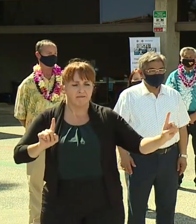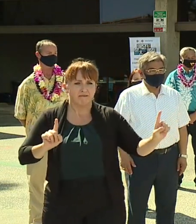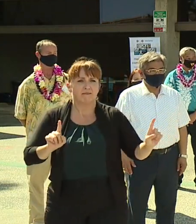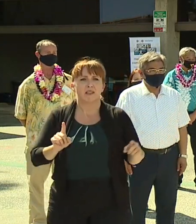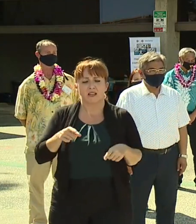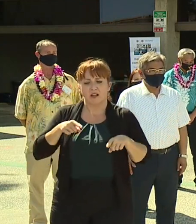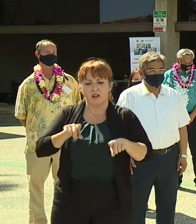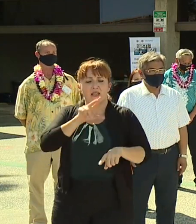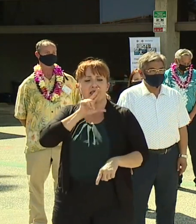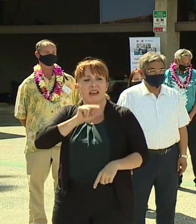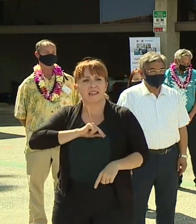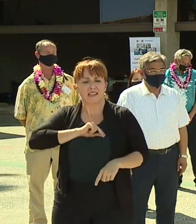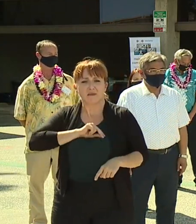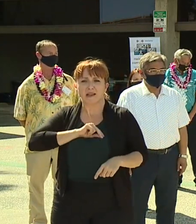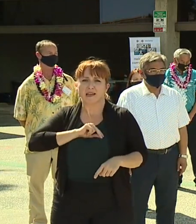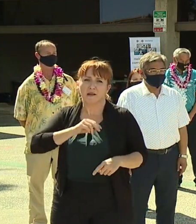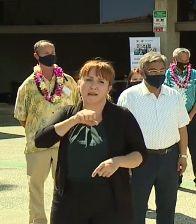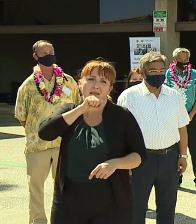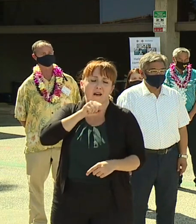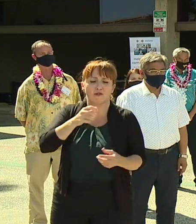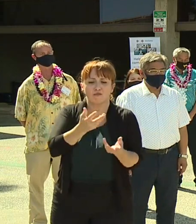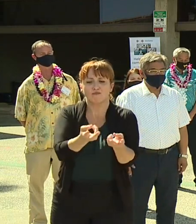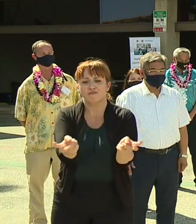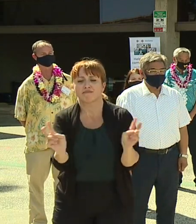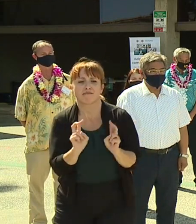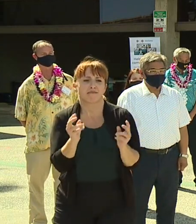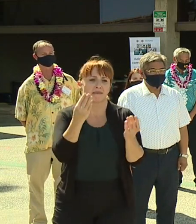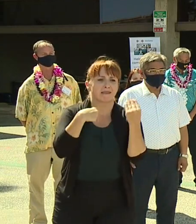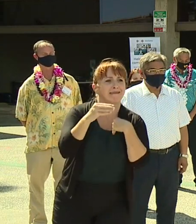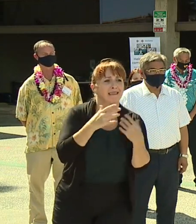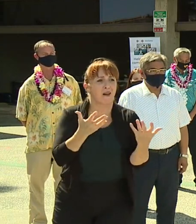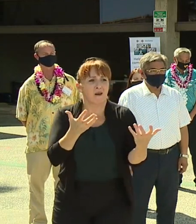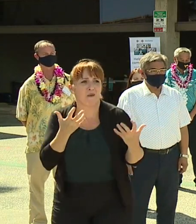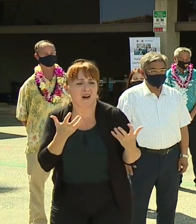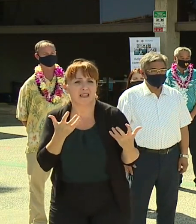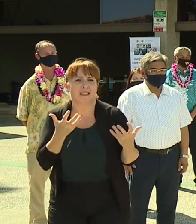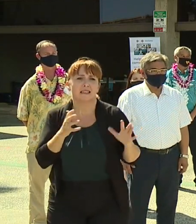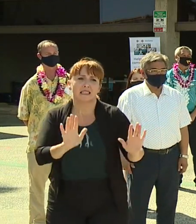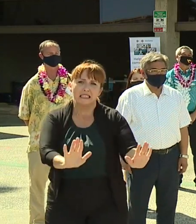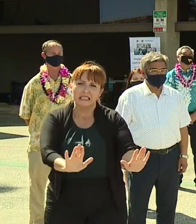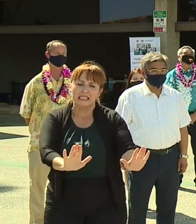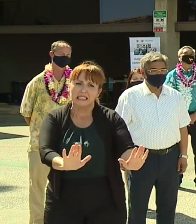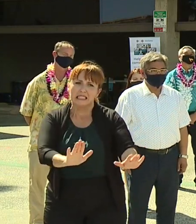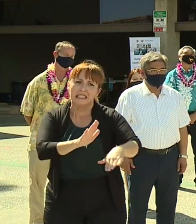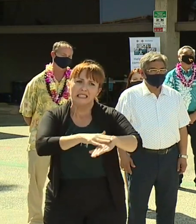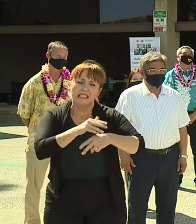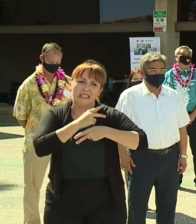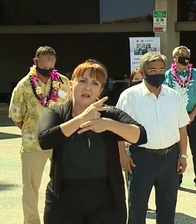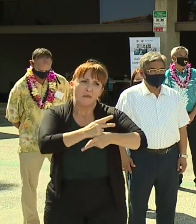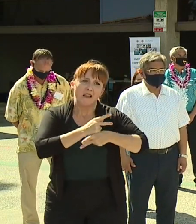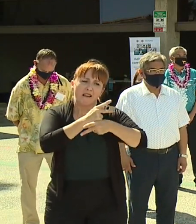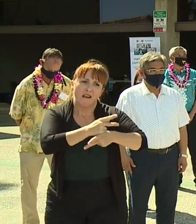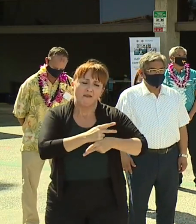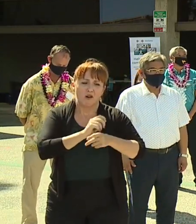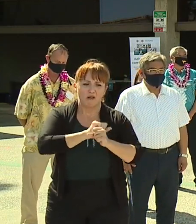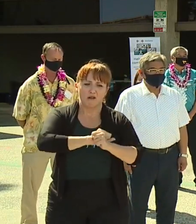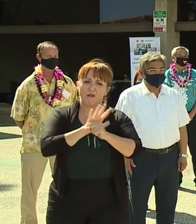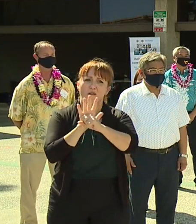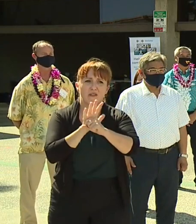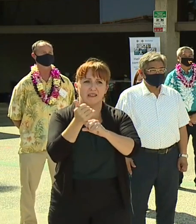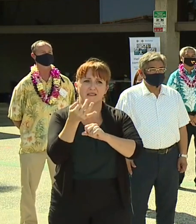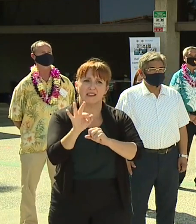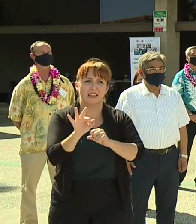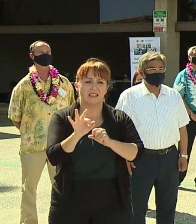During Thanksgiving, I mean, people love to get together, they want to get together, but we have to be very, very careful. COVID-19